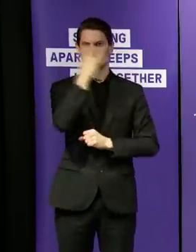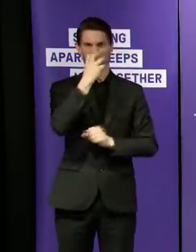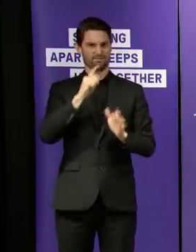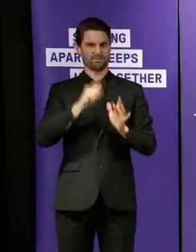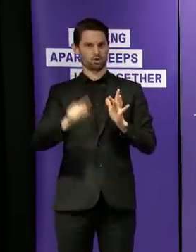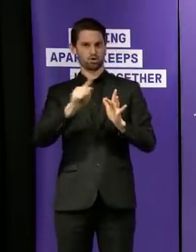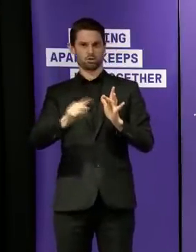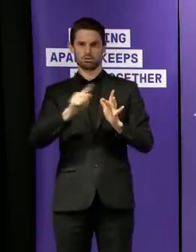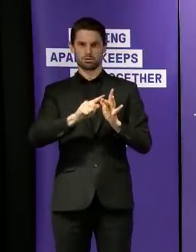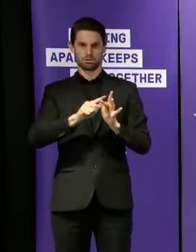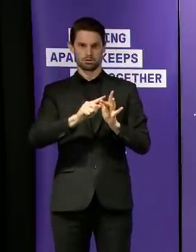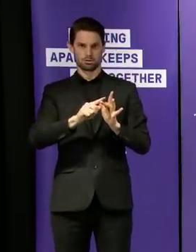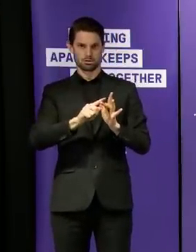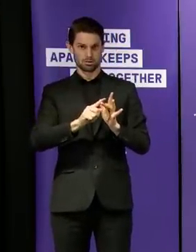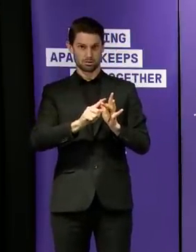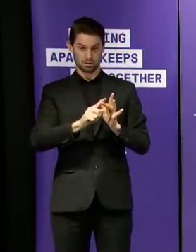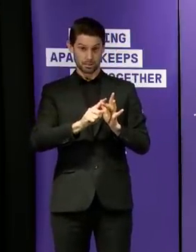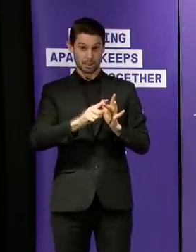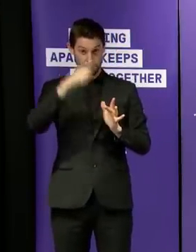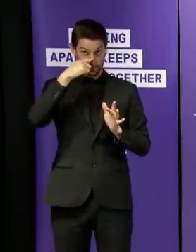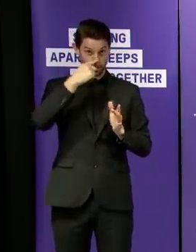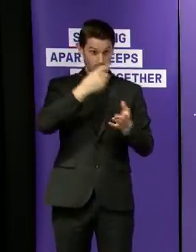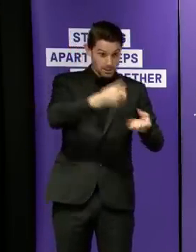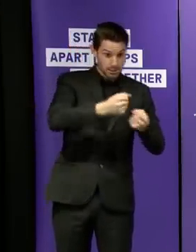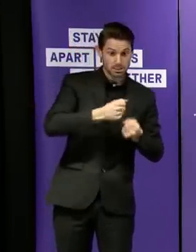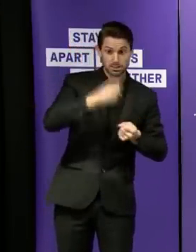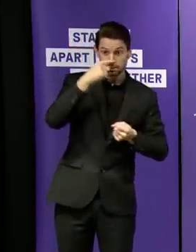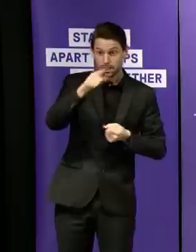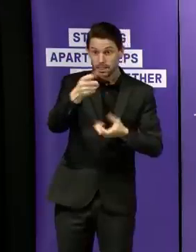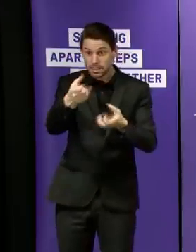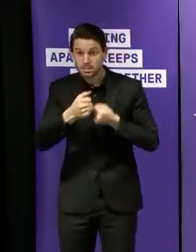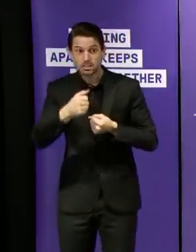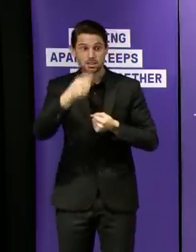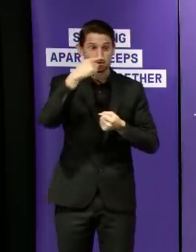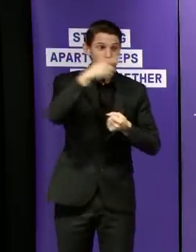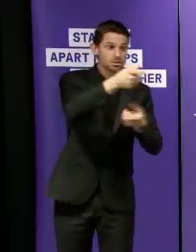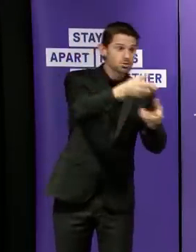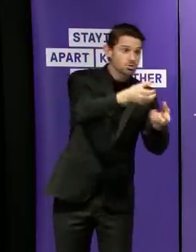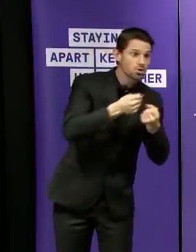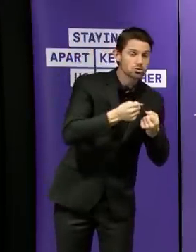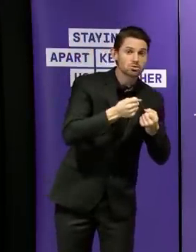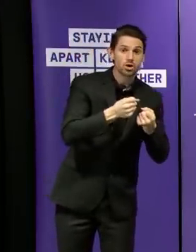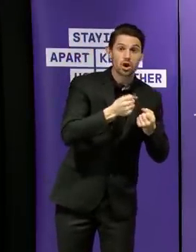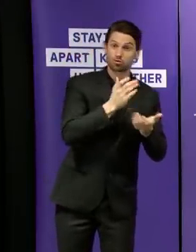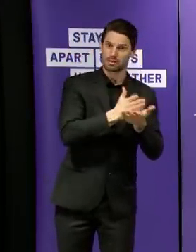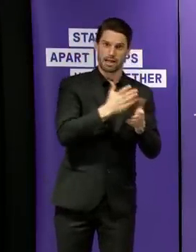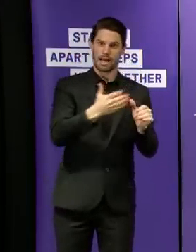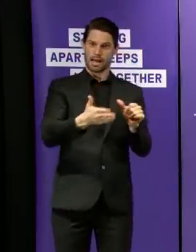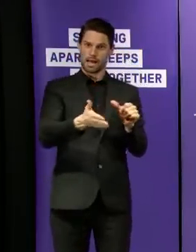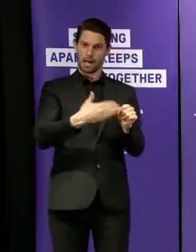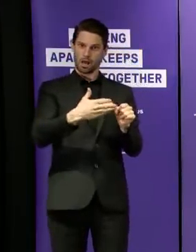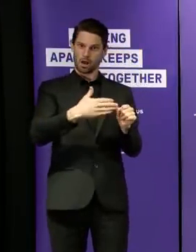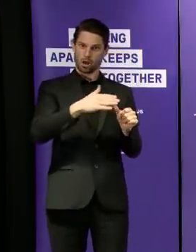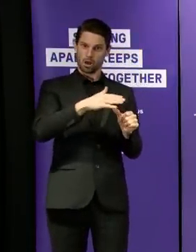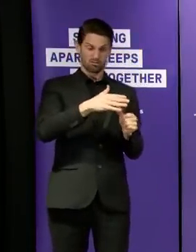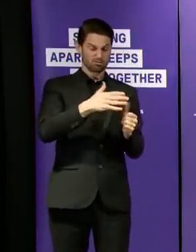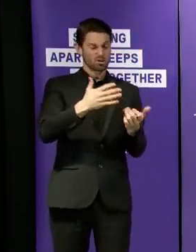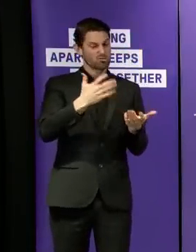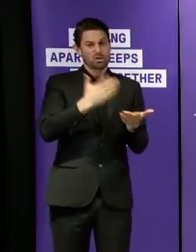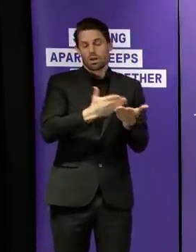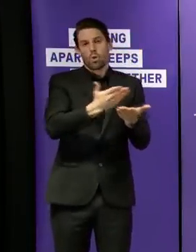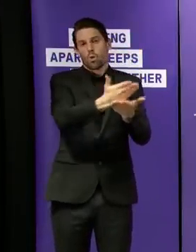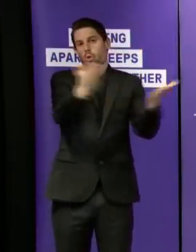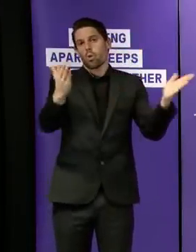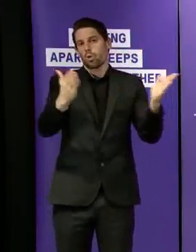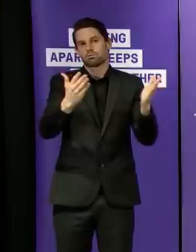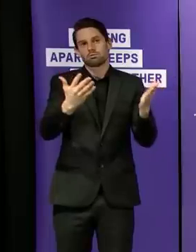about people, individual people. You know, there's millions of us, and we all make hundreds of choices every day. So that's hundreds